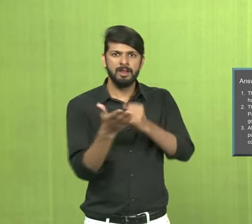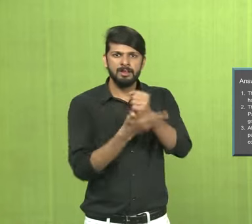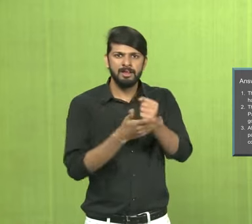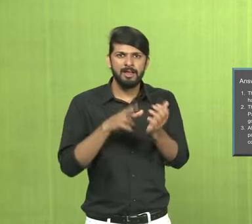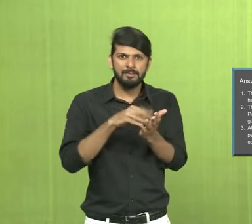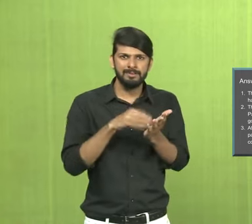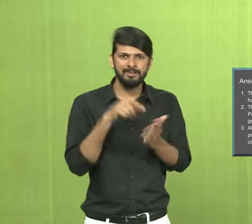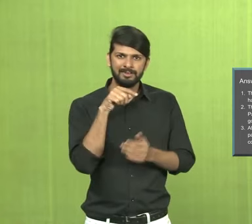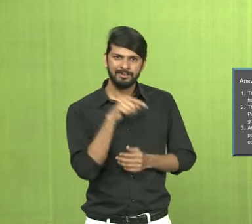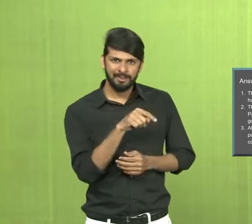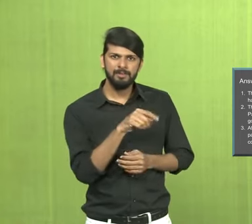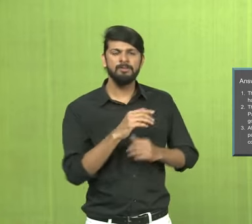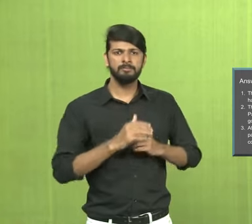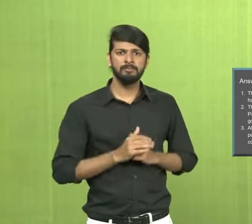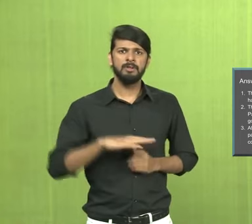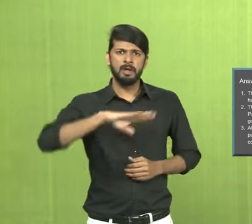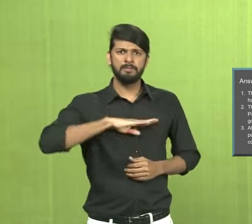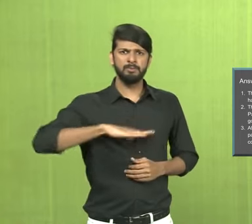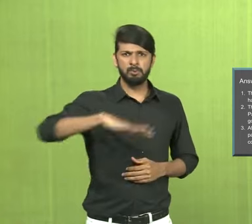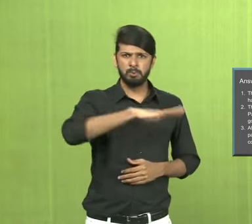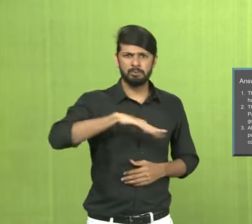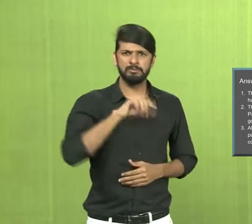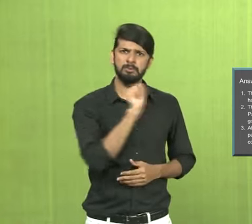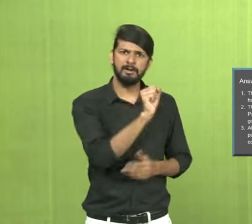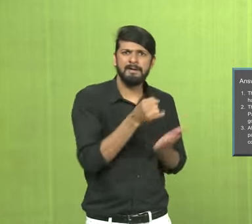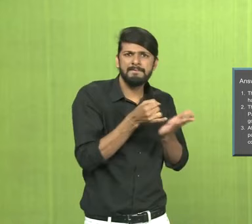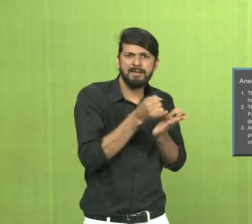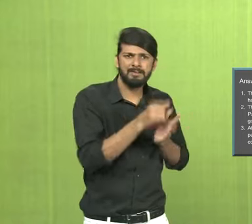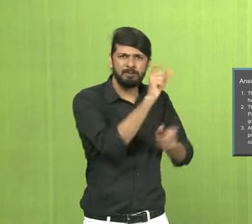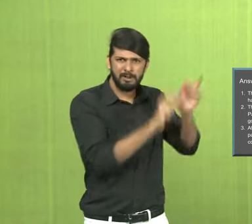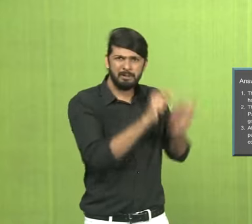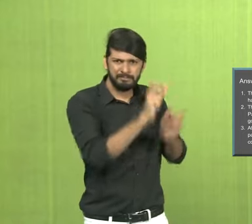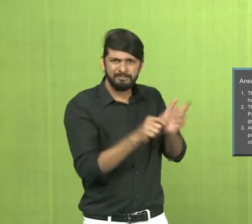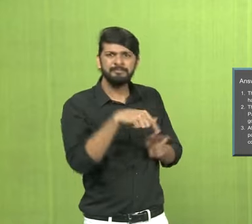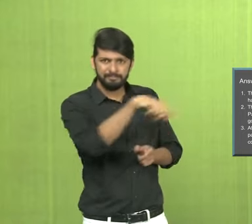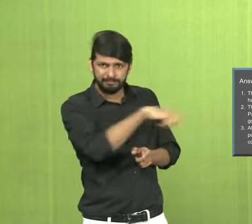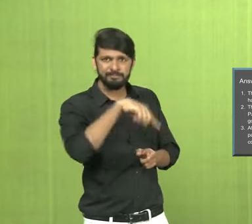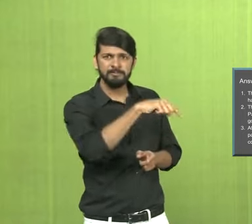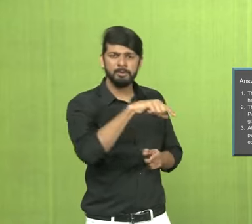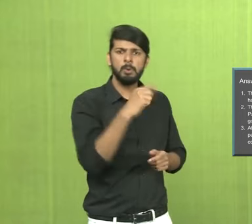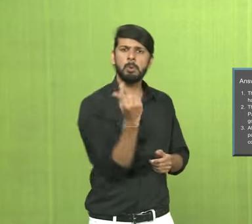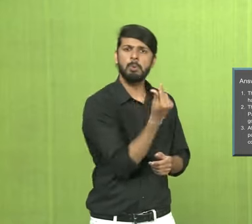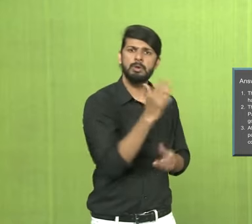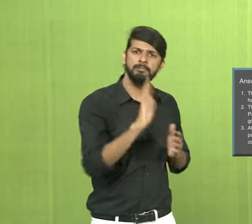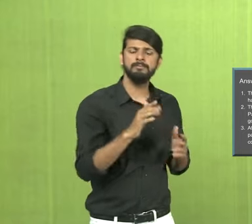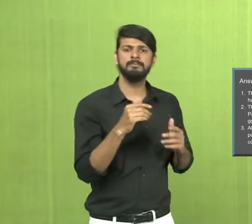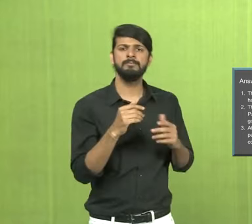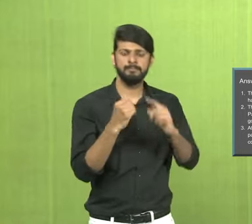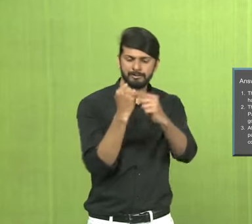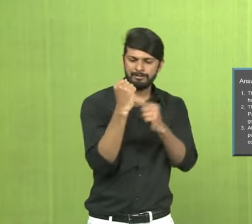Answer number 3. After harvest of the paddy, the Varli farmers make paintings where they